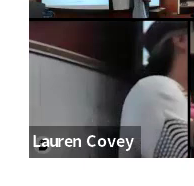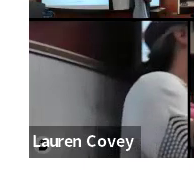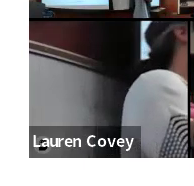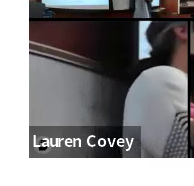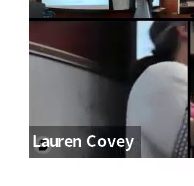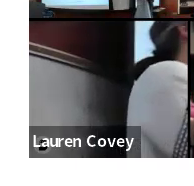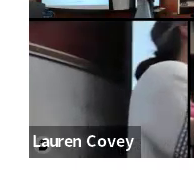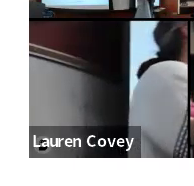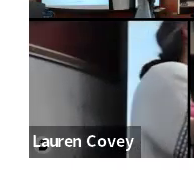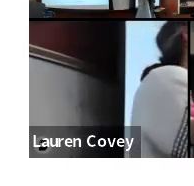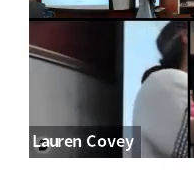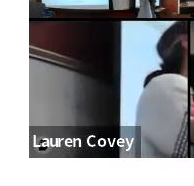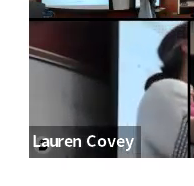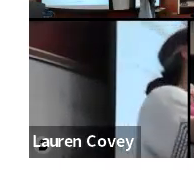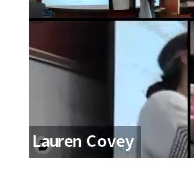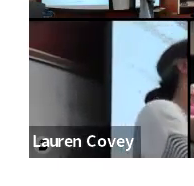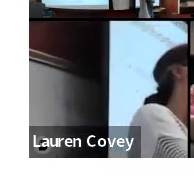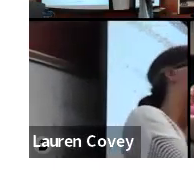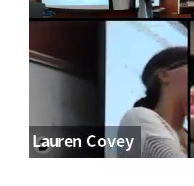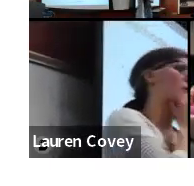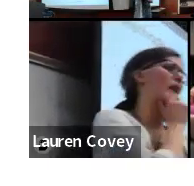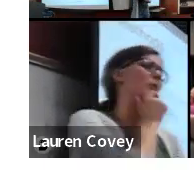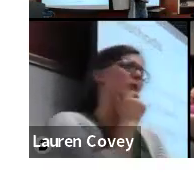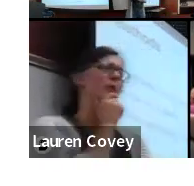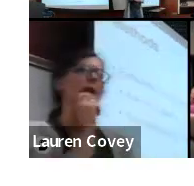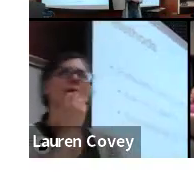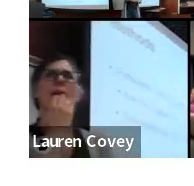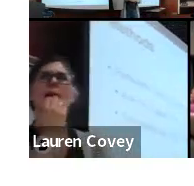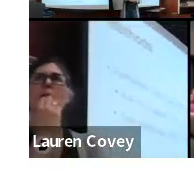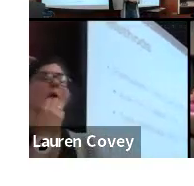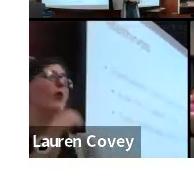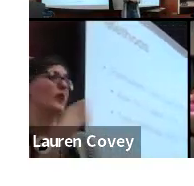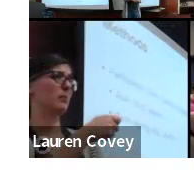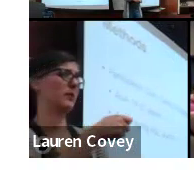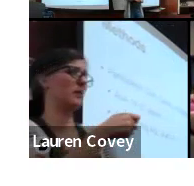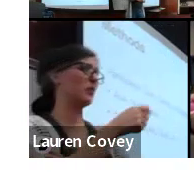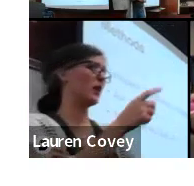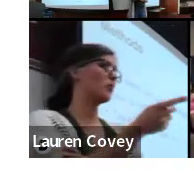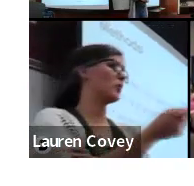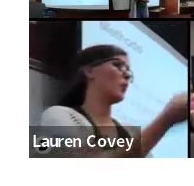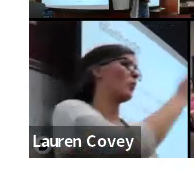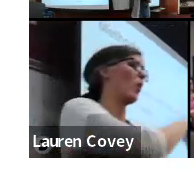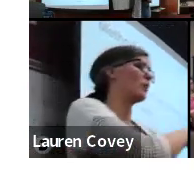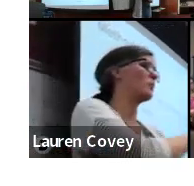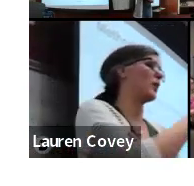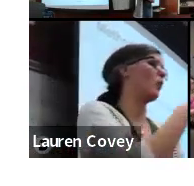learners also do strange things in terms of reference tracking. So they will do things like be over explicit. So they usually don't go under, but they go